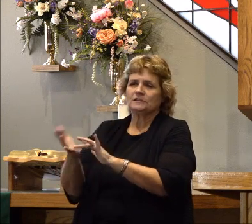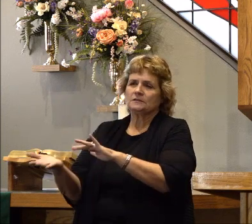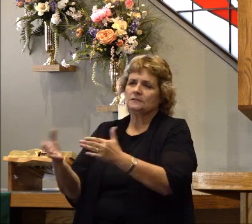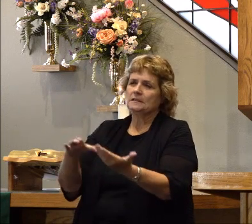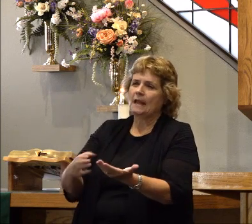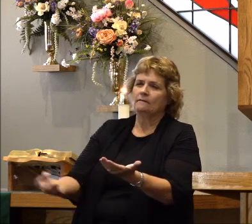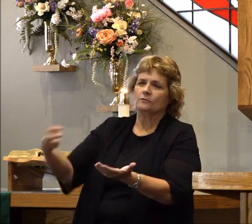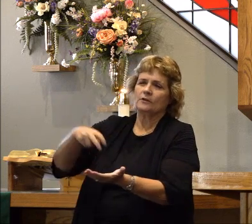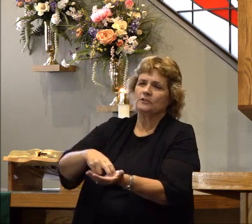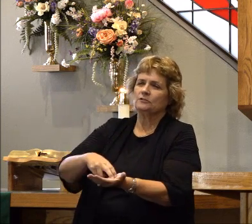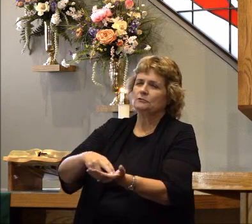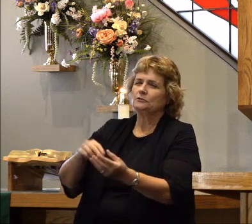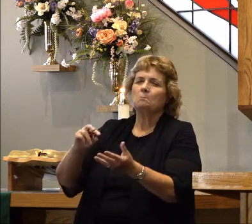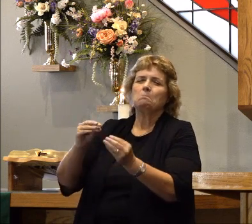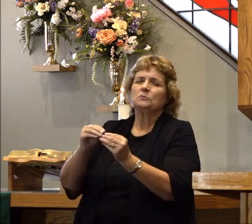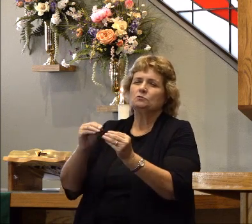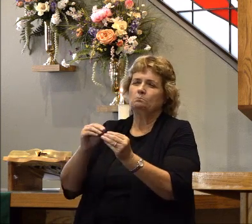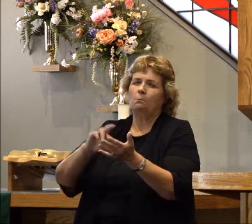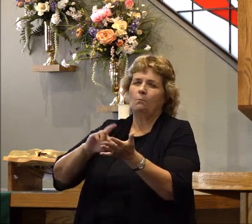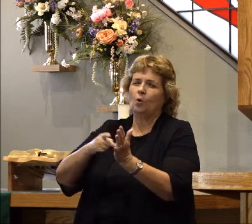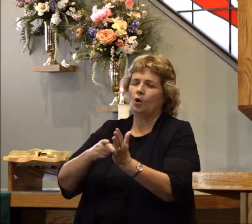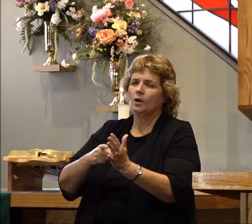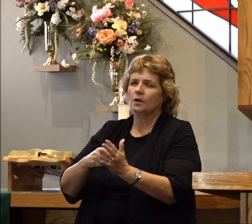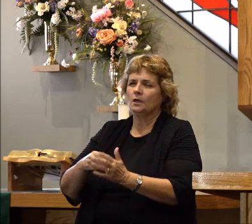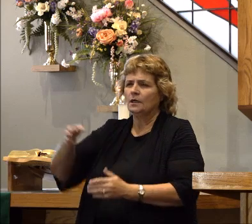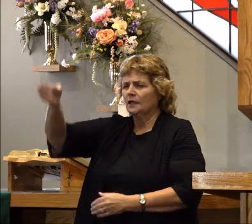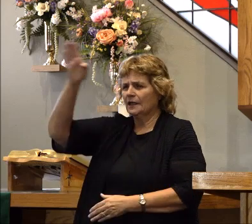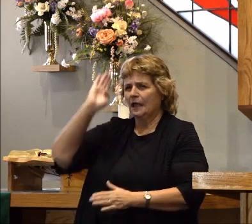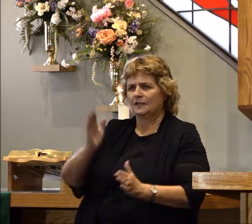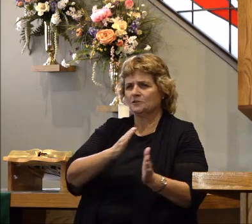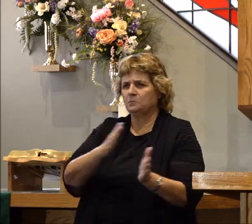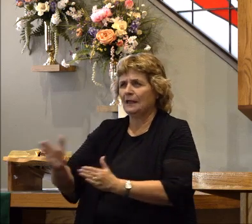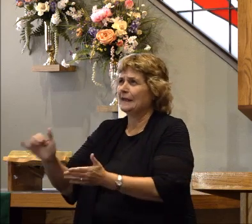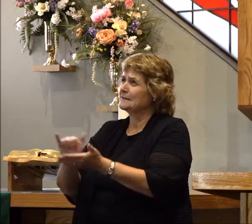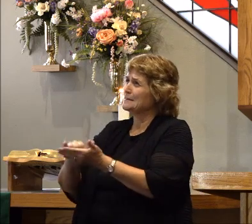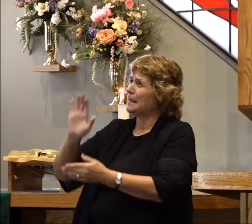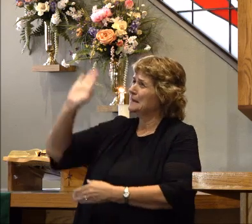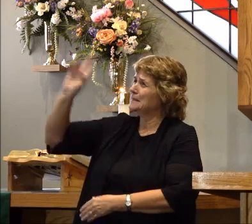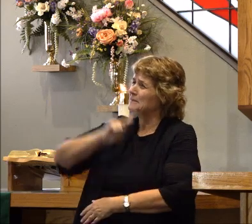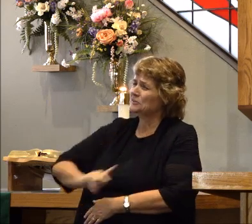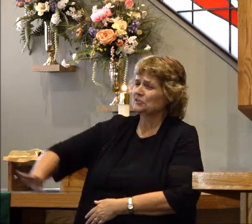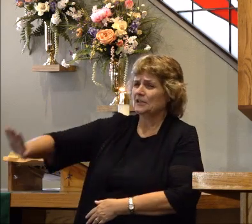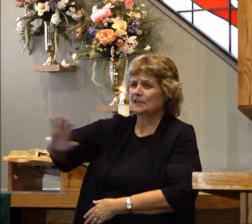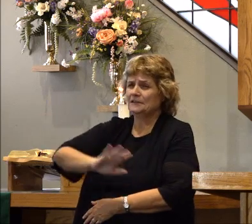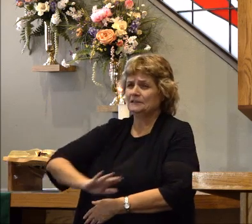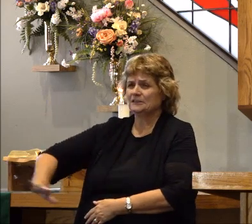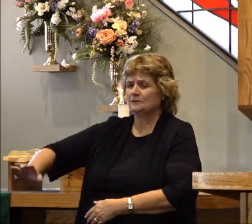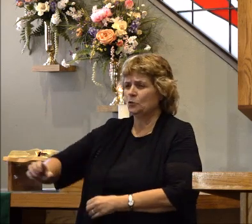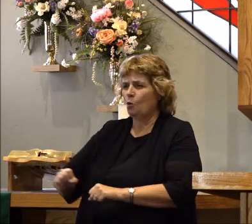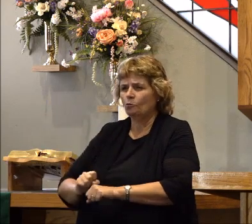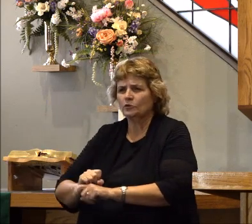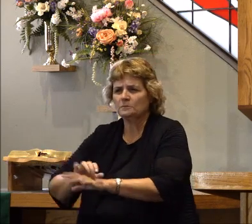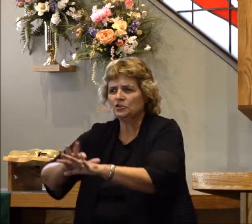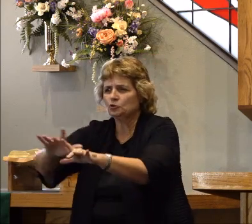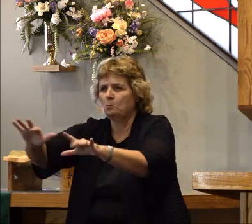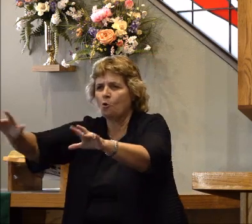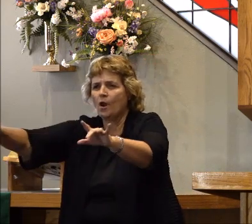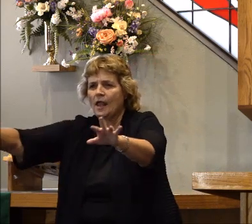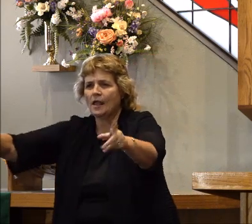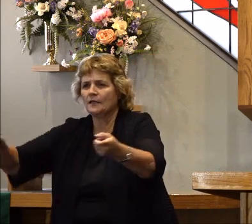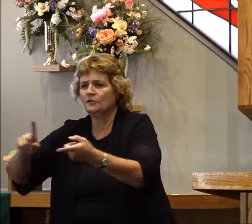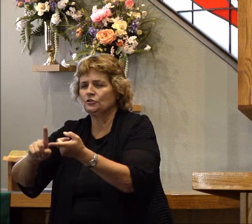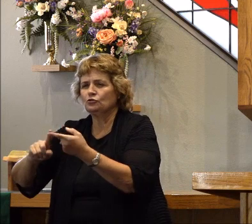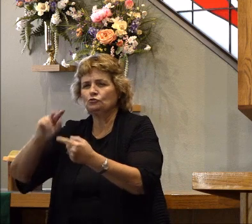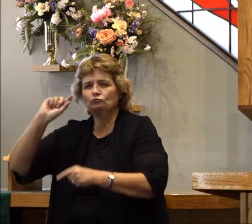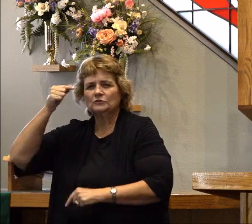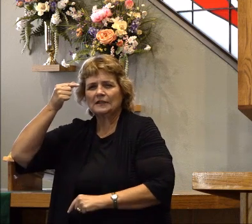his kingdom, the kingdom on the right, would be spread through our submission to the governing authorities as